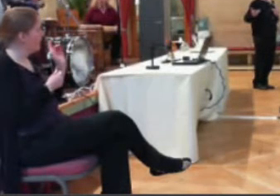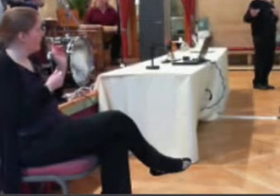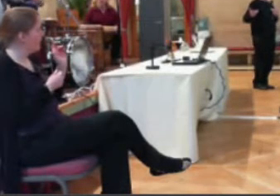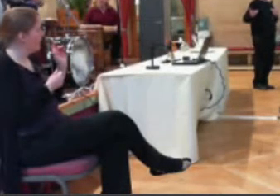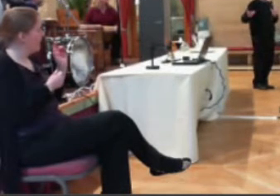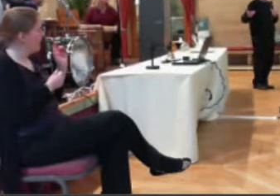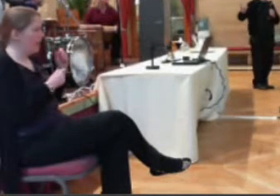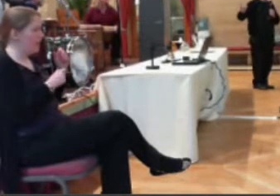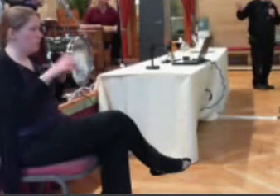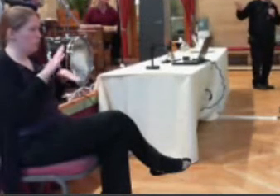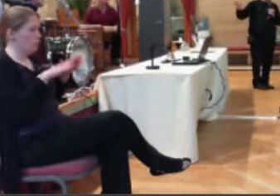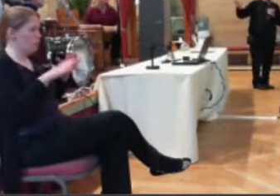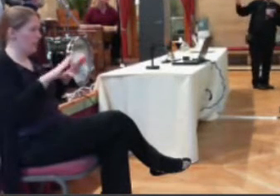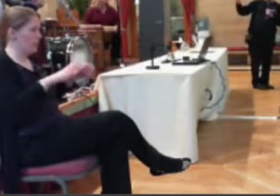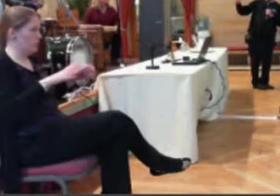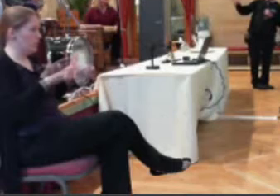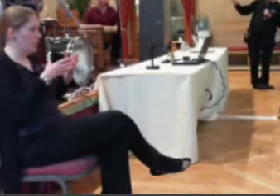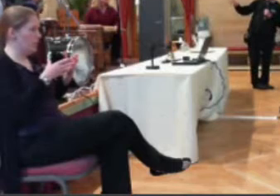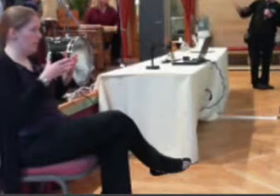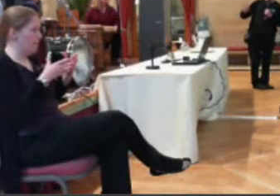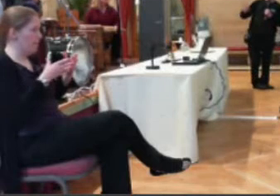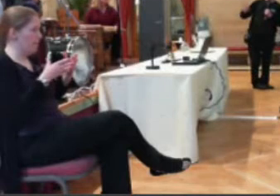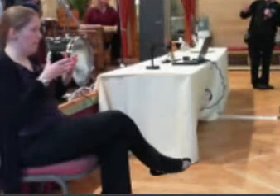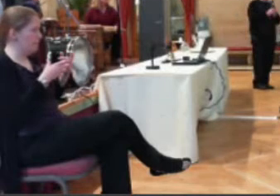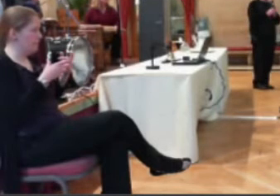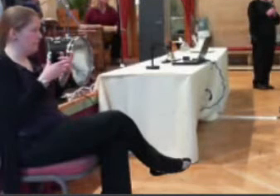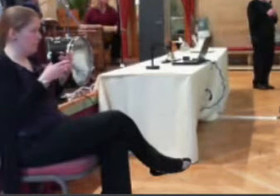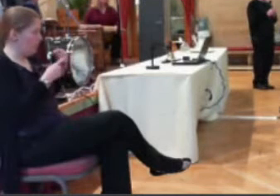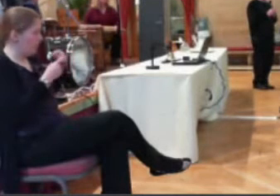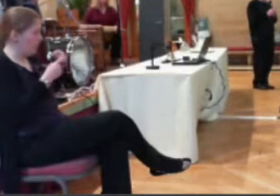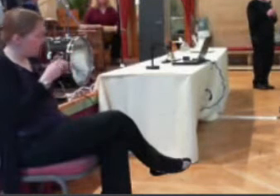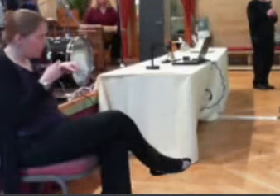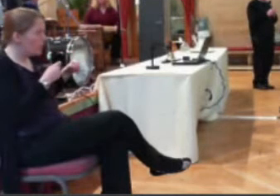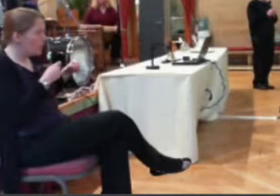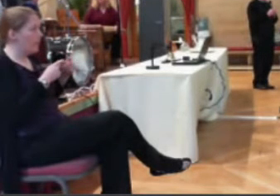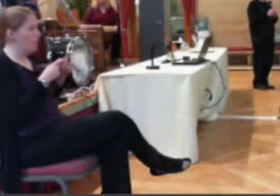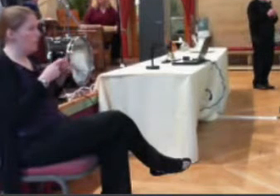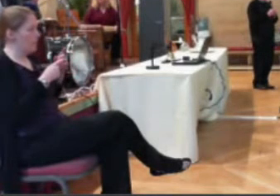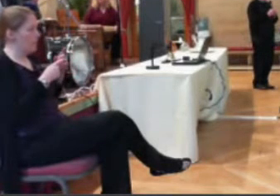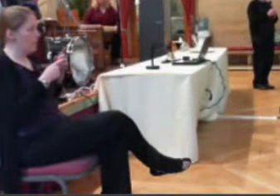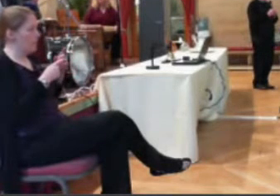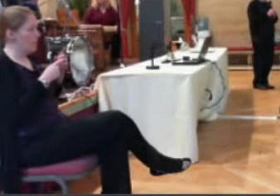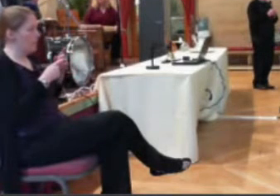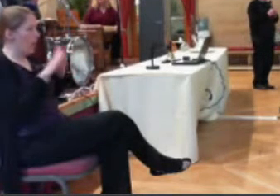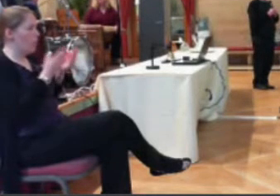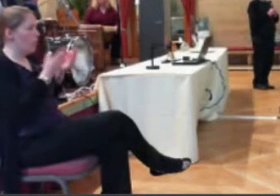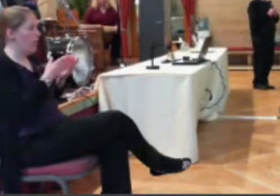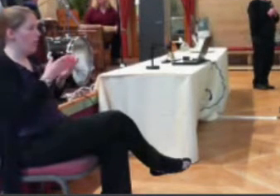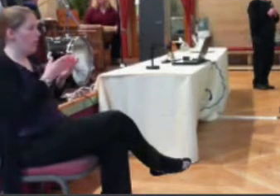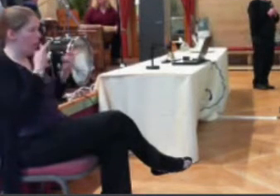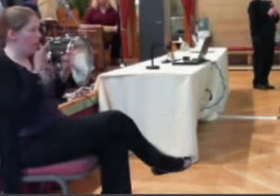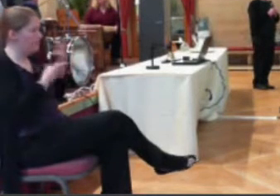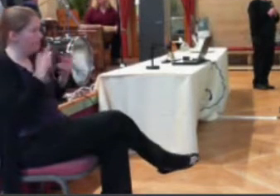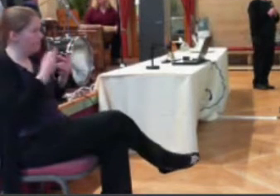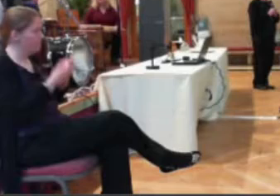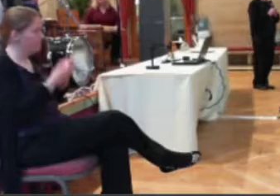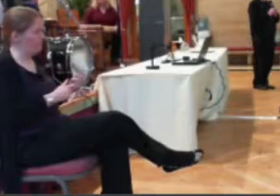his drumming group and some of the members of the One World Choir.